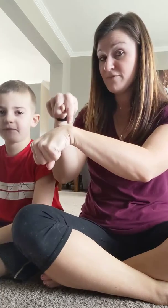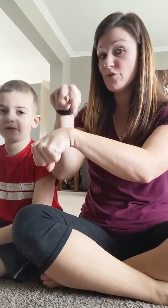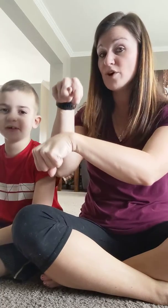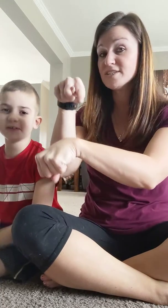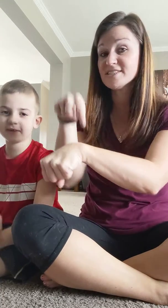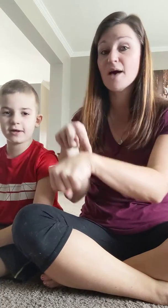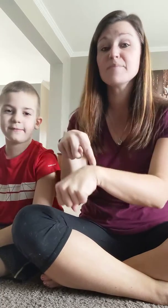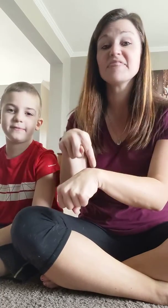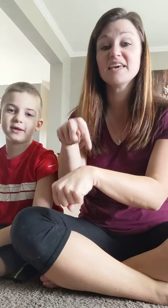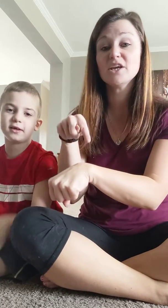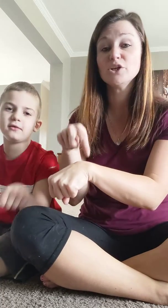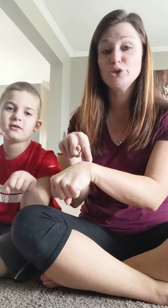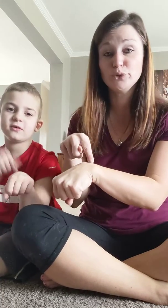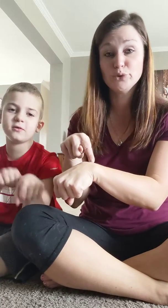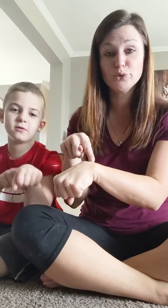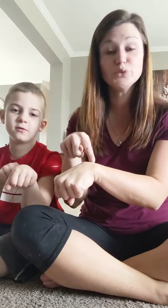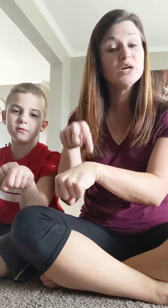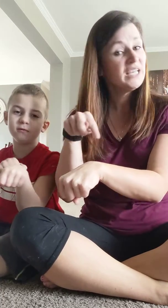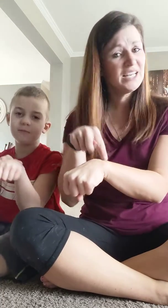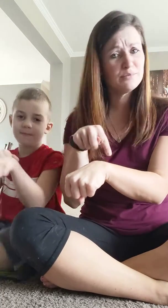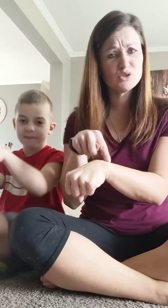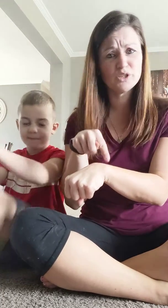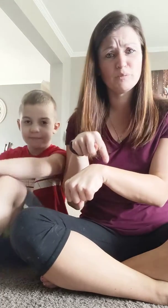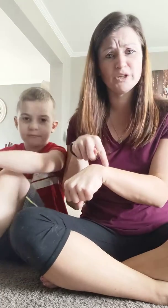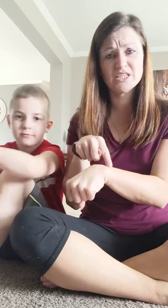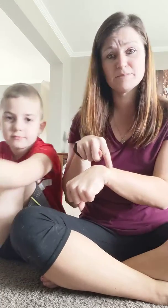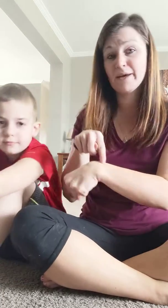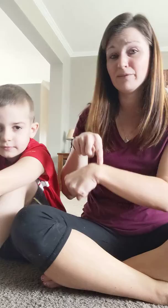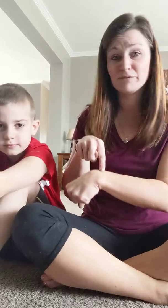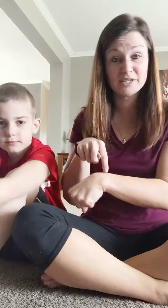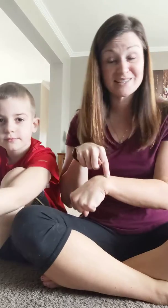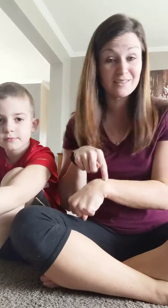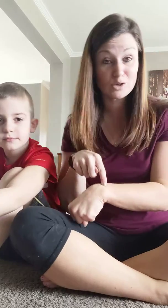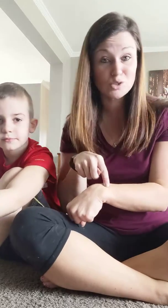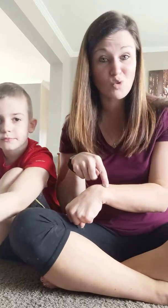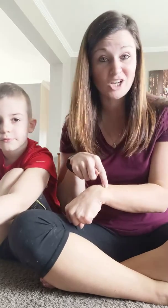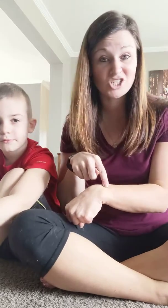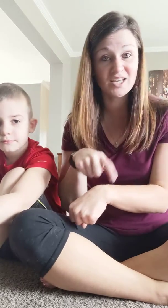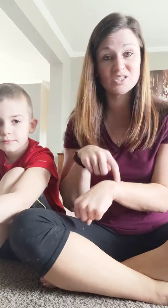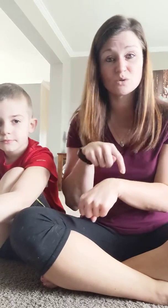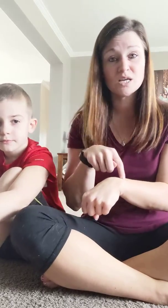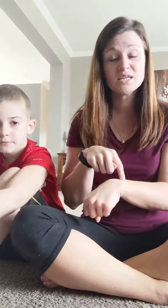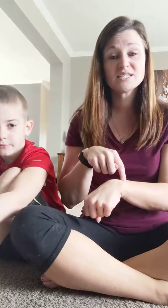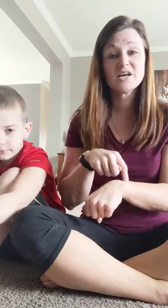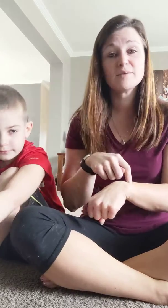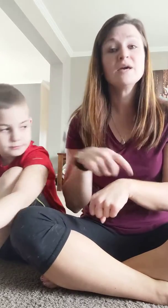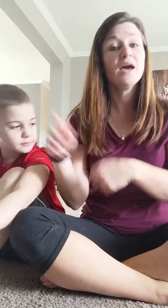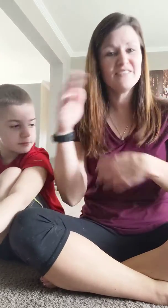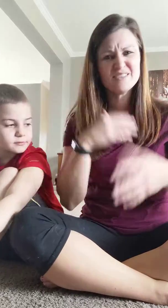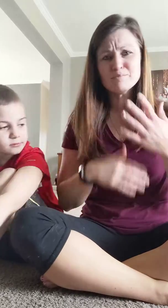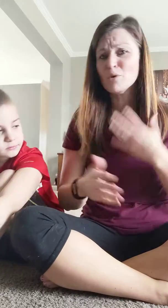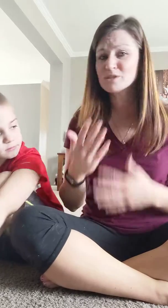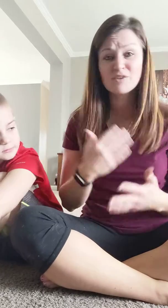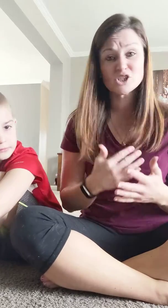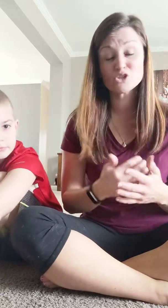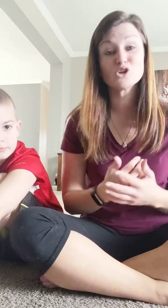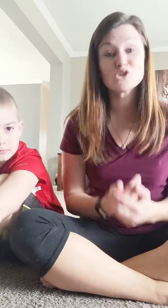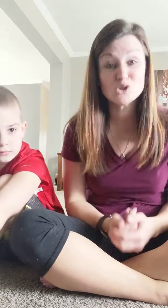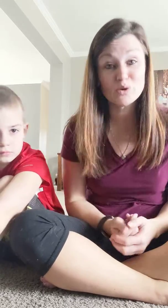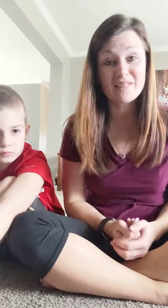for something new. And I'm just really pointing to my wrist like there is a watch on it, so to tell them. And most of our children are doing that.